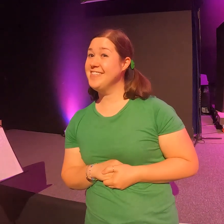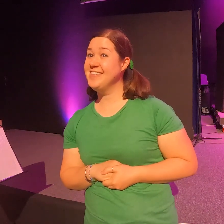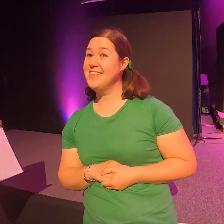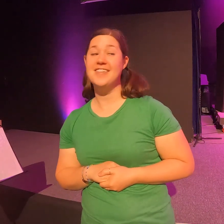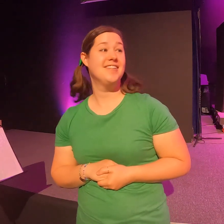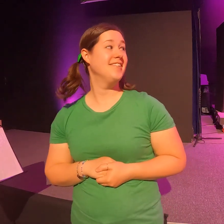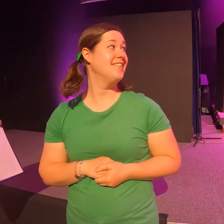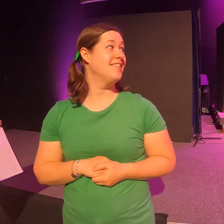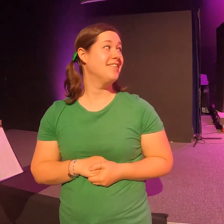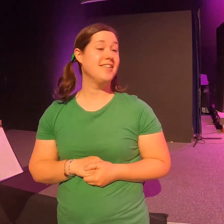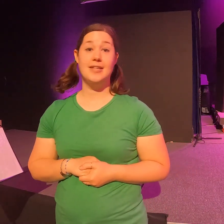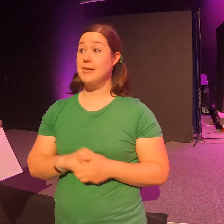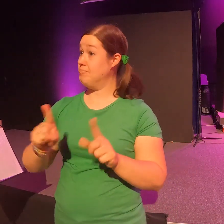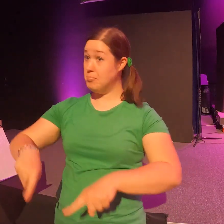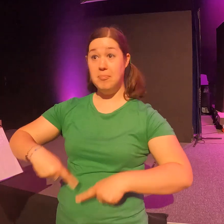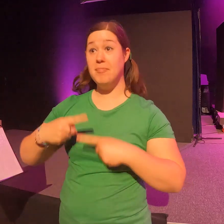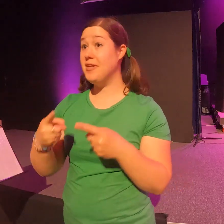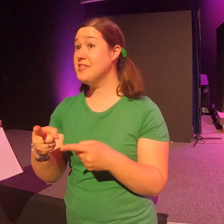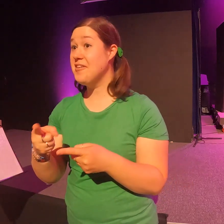Let's do this, shall we?